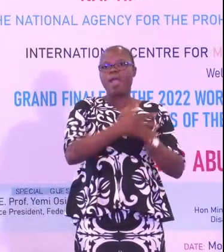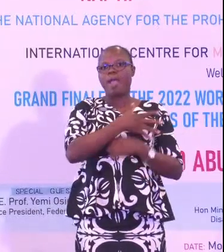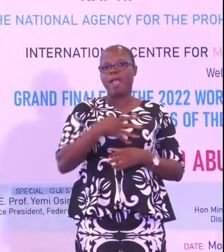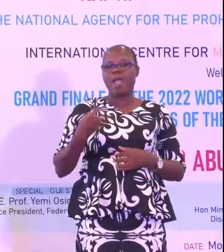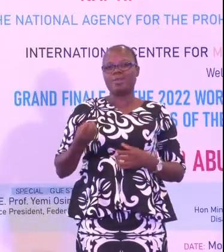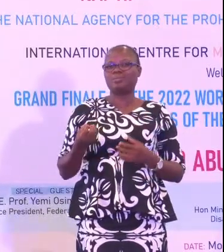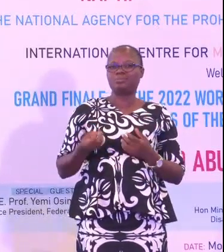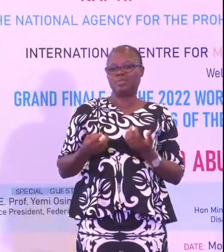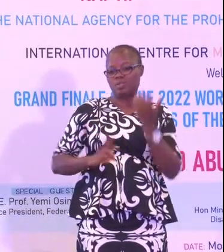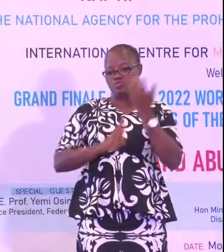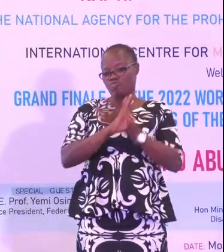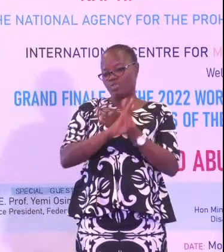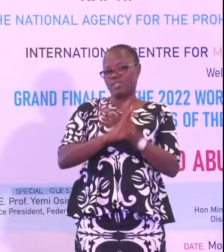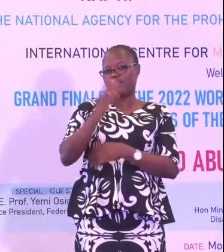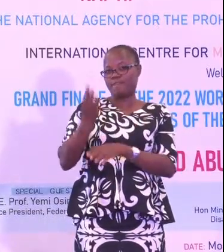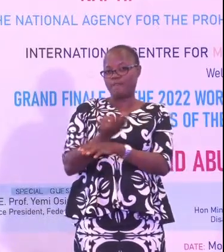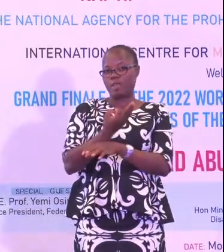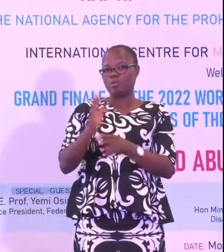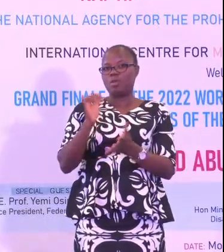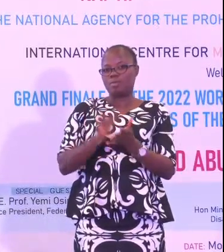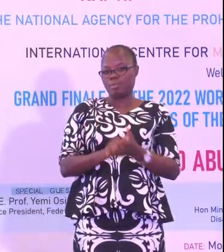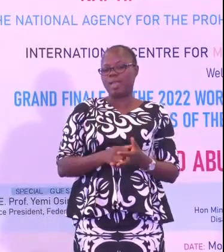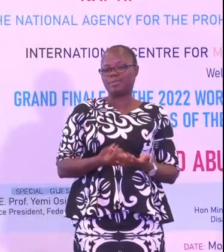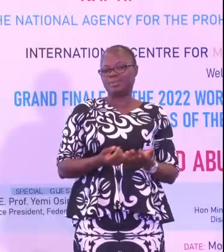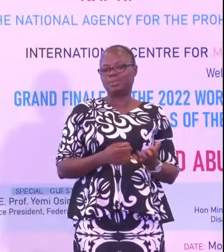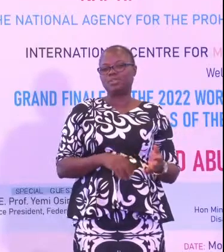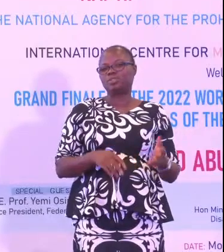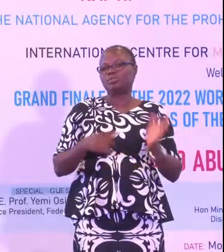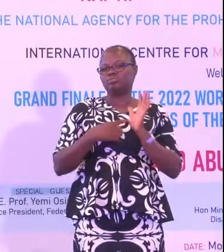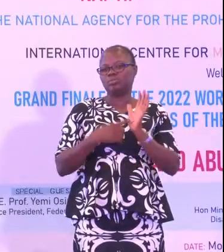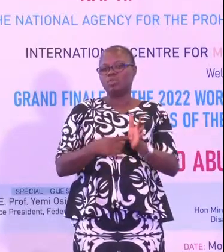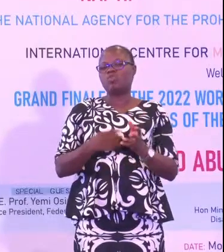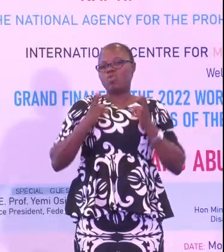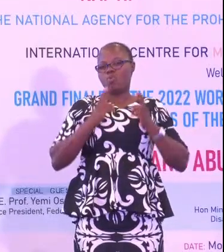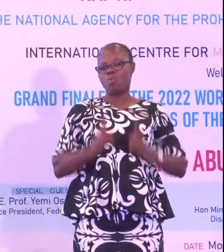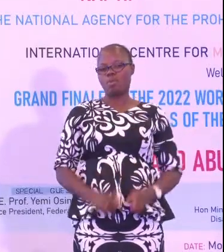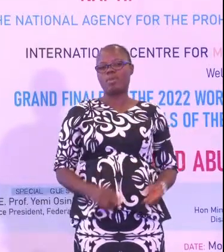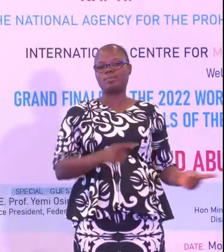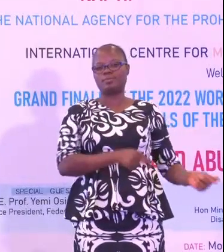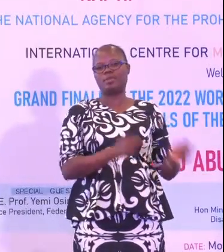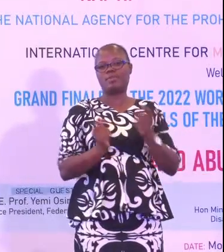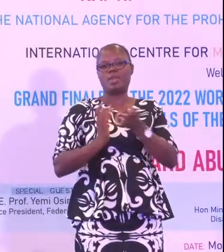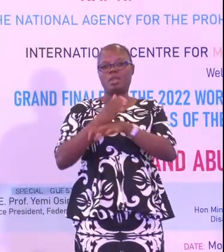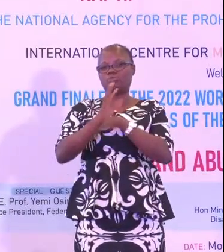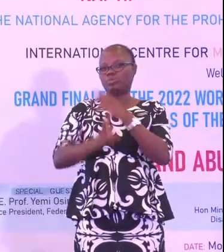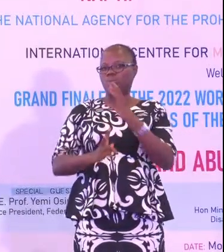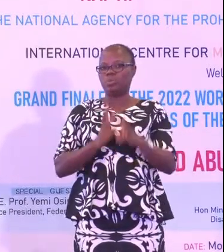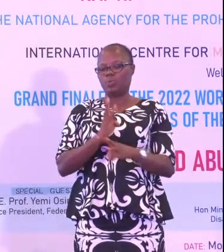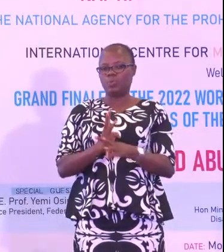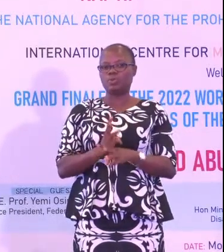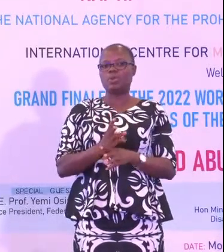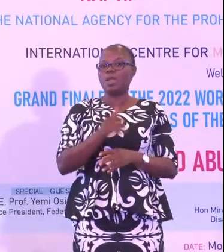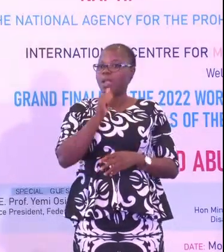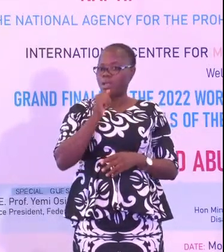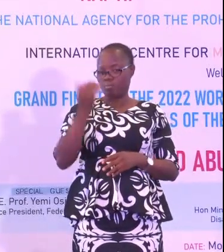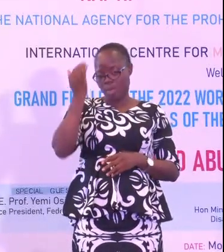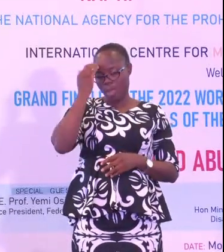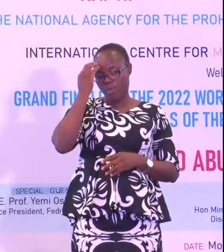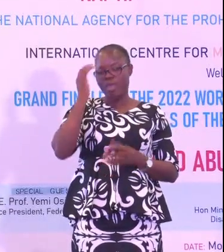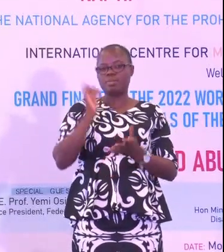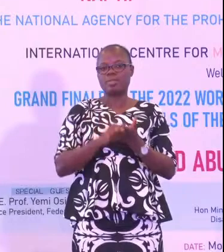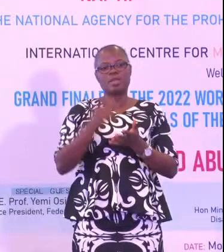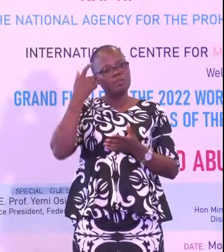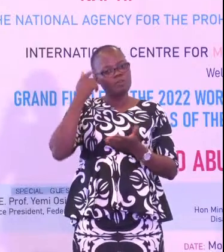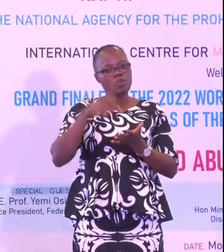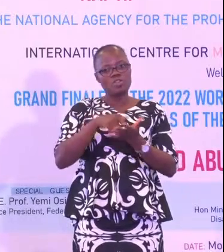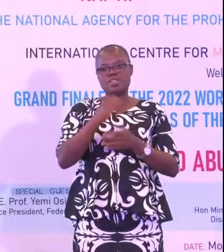risk factors that perpetuate human trafficking across the world. I'm aware that for this